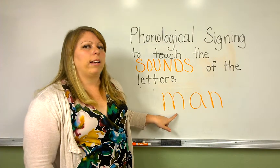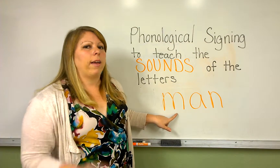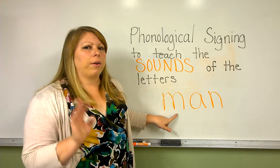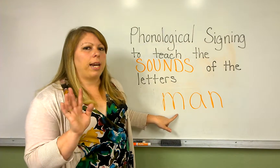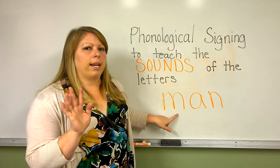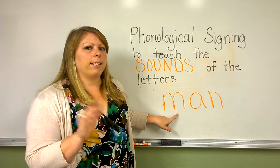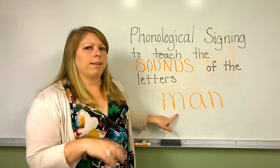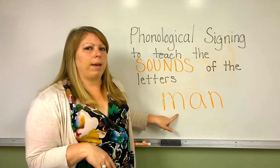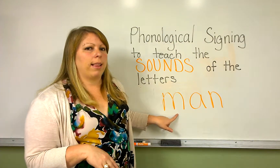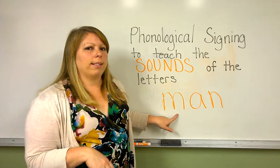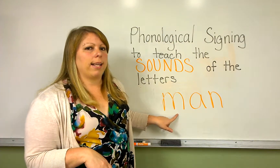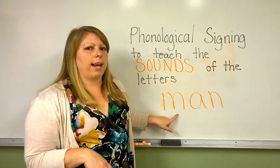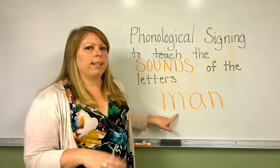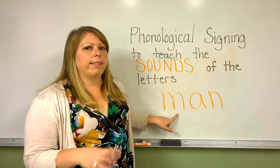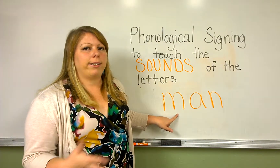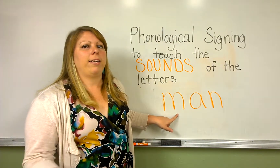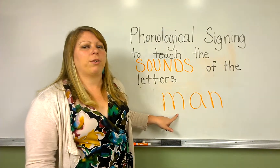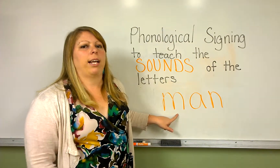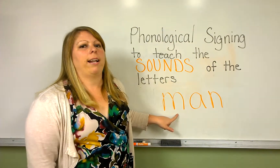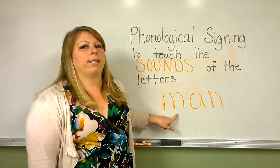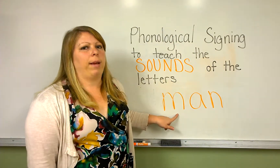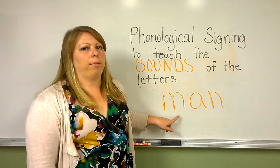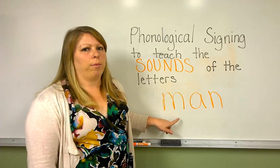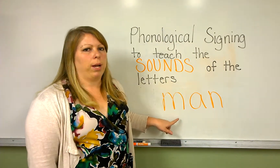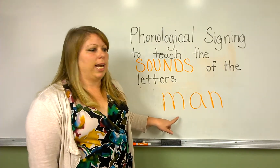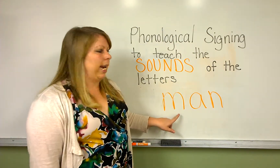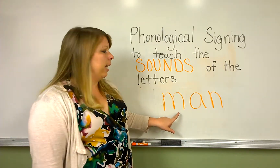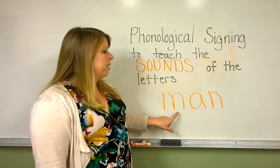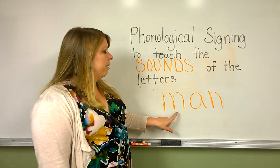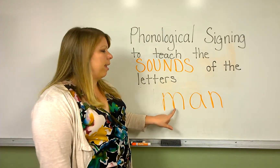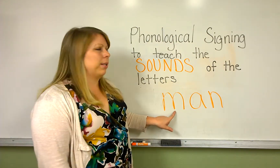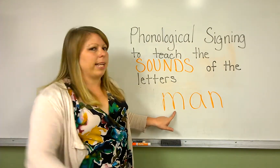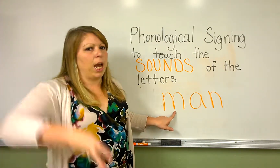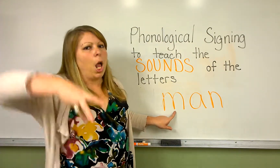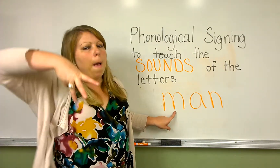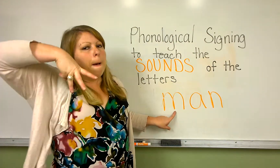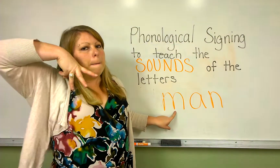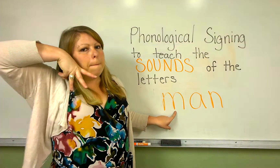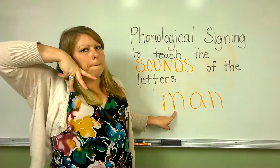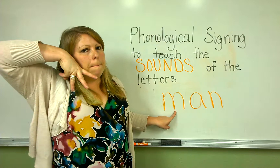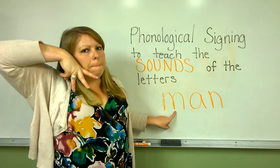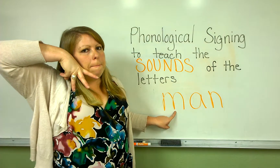other hand to make the sign, since each sign is made with one hand. They would say,